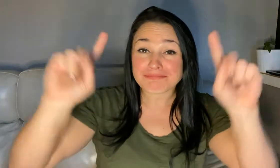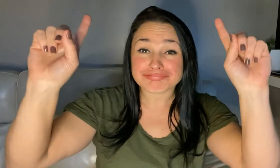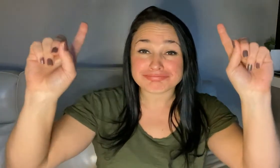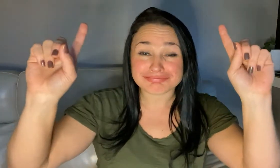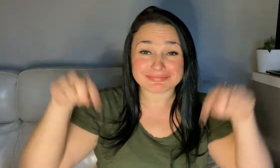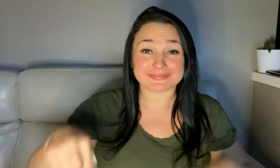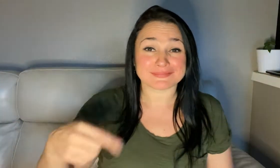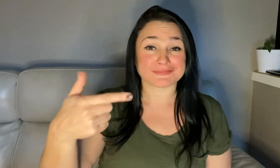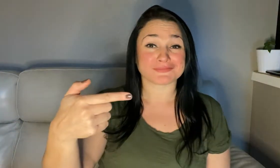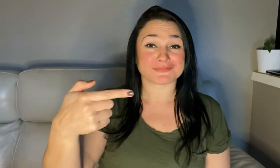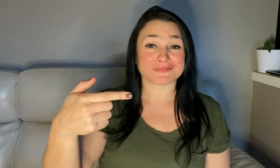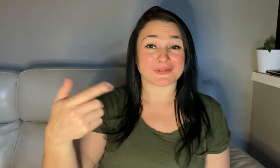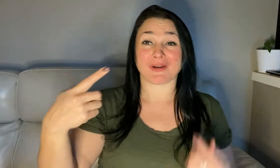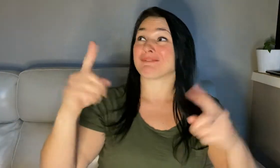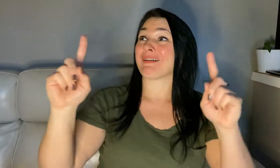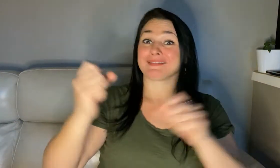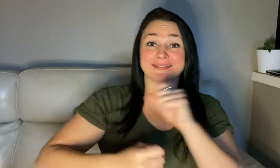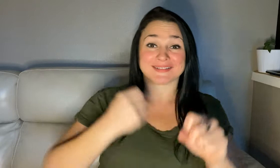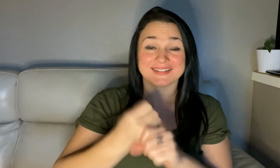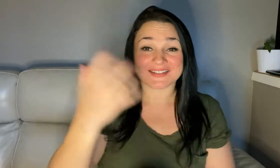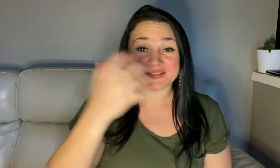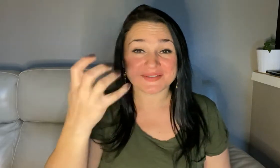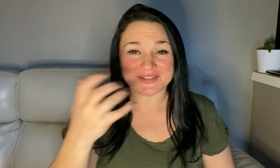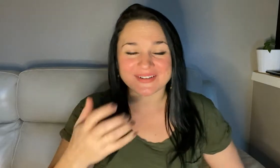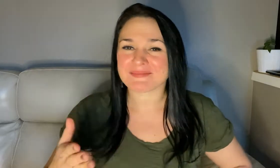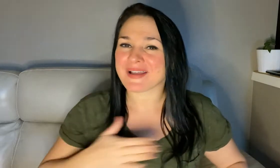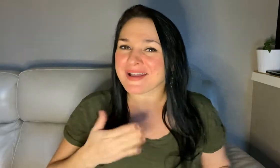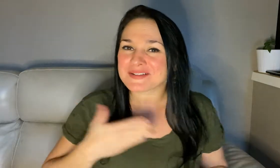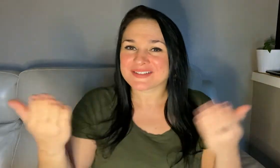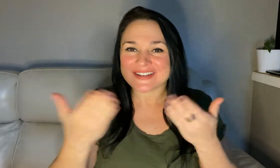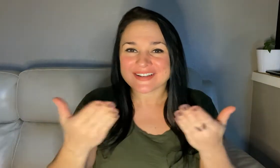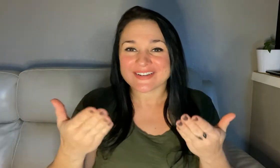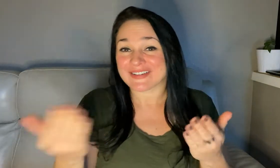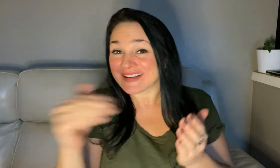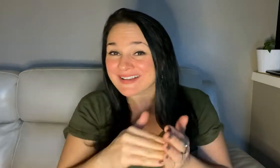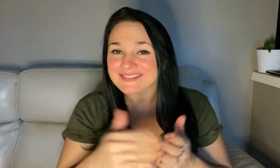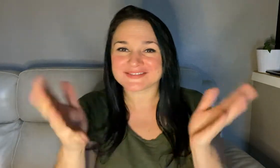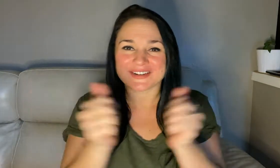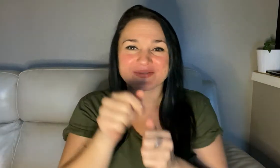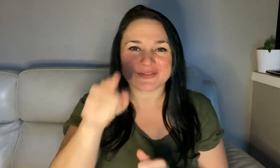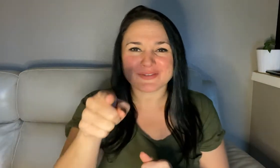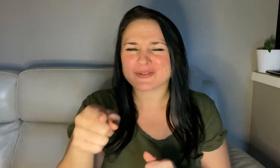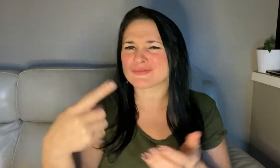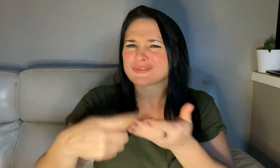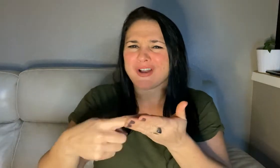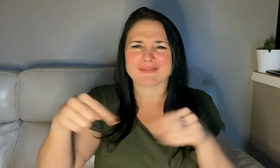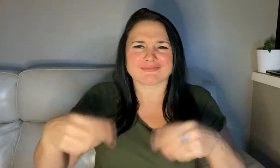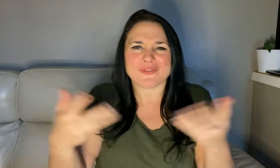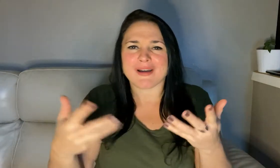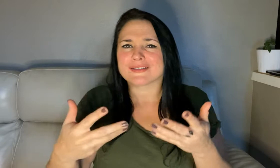Everybody. Hey, it looks like we made it. It's 2021. We finally made it to this year. I'm really happy to be here to chat with